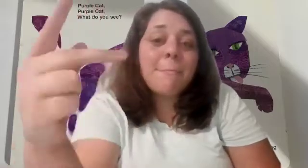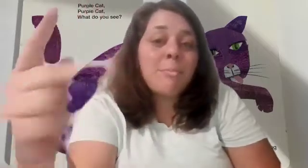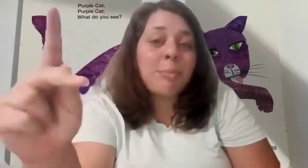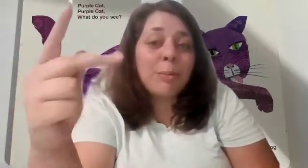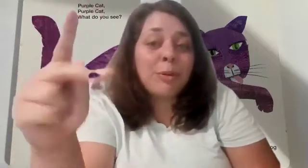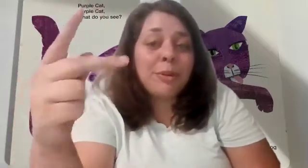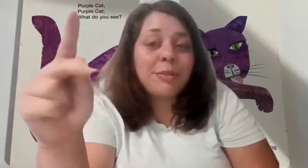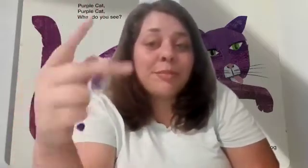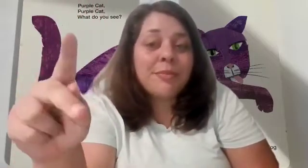purple